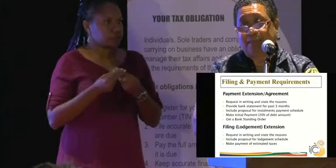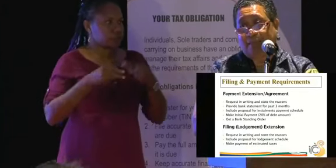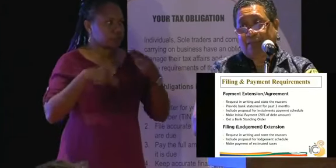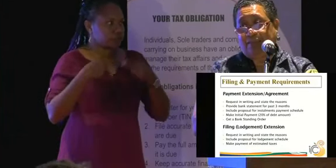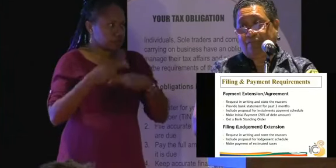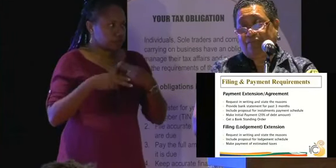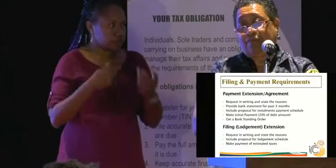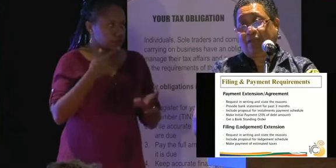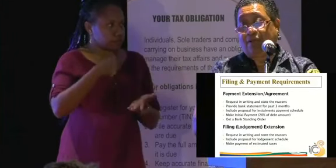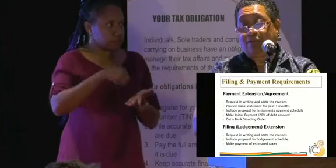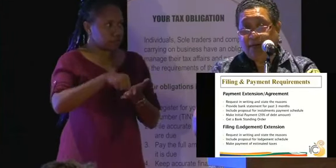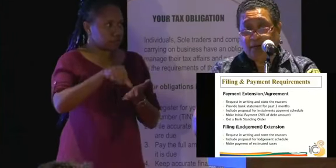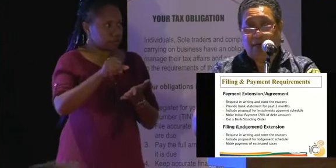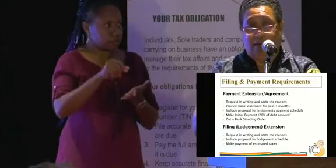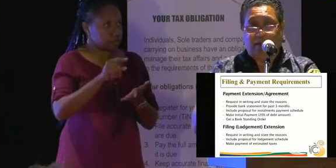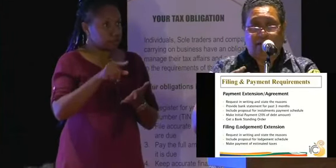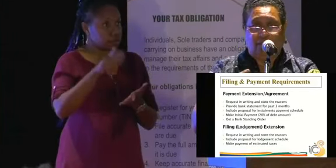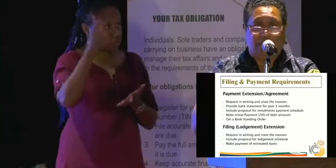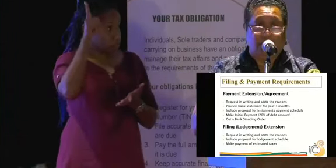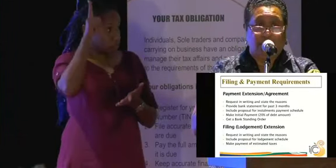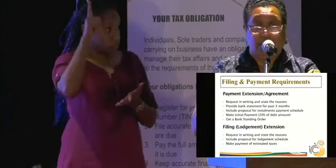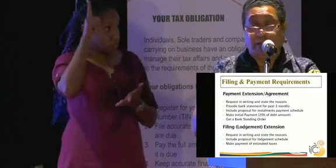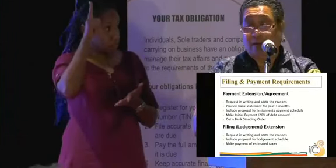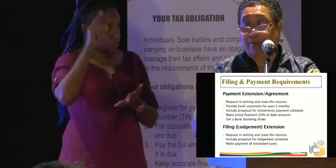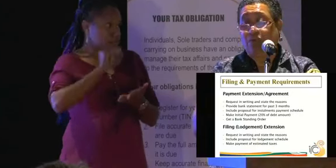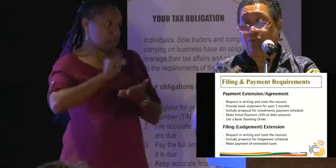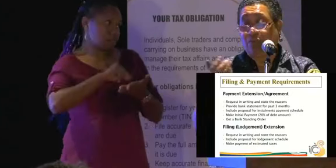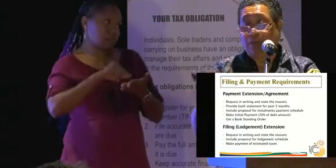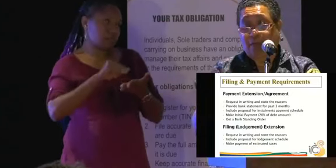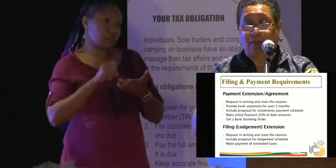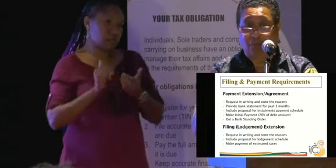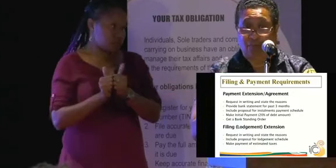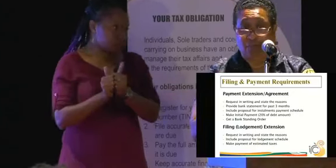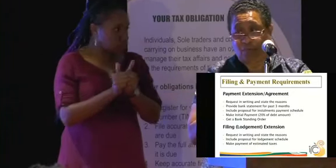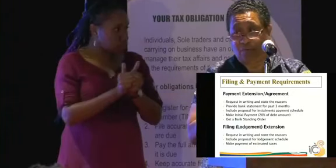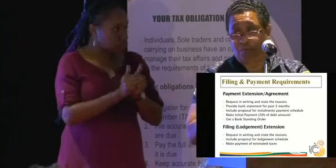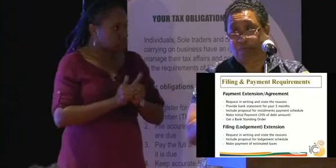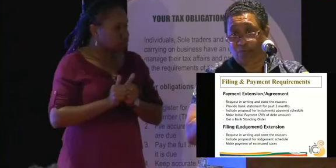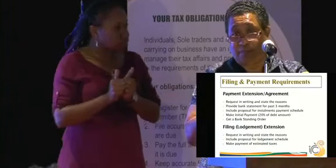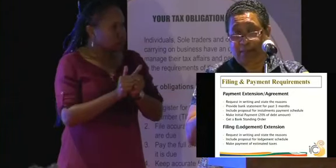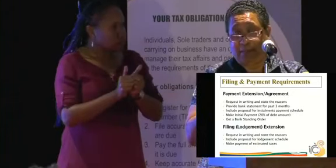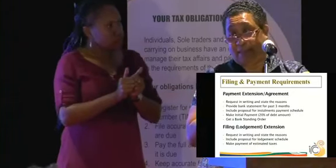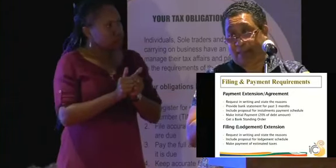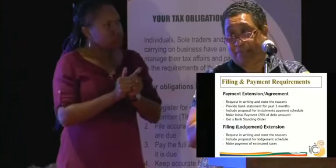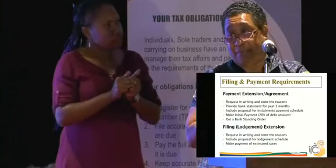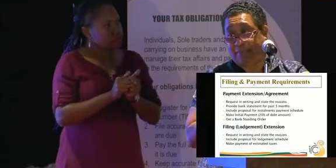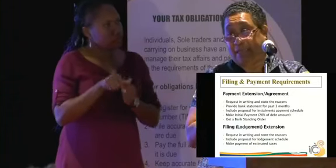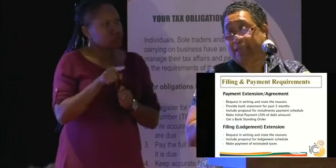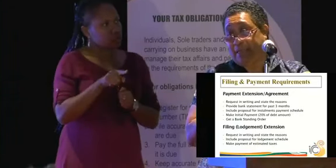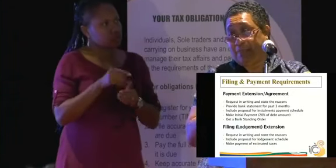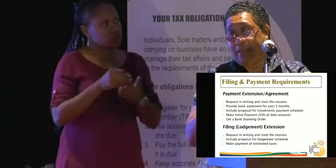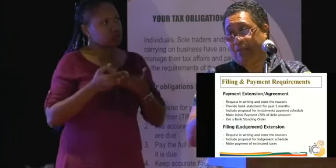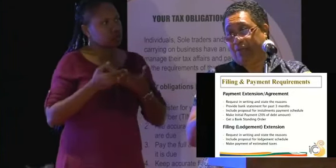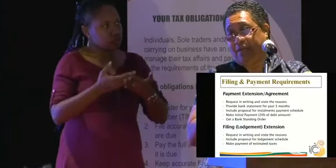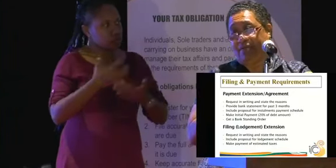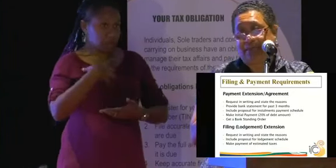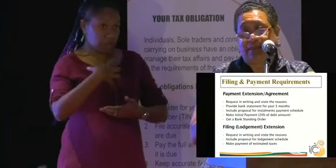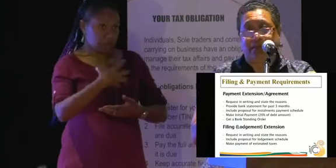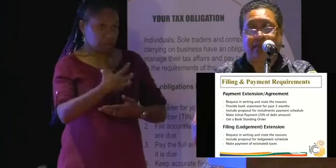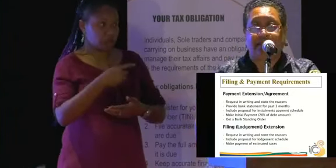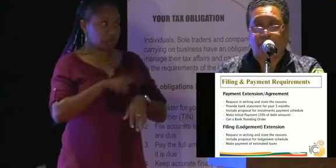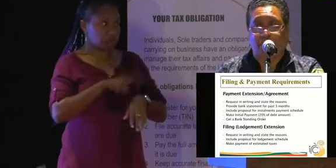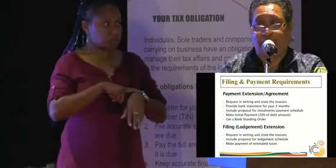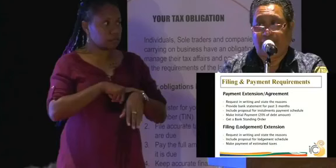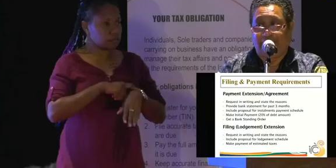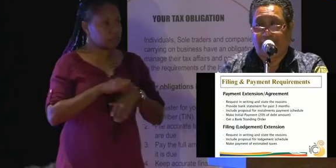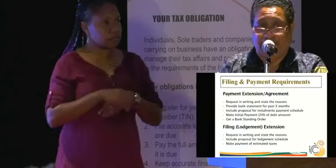then agree or they will not agree to allow you to go on into a payment agreement, depending on the